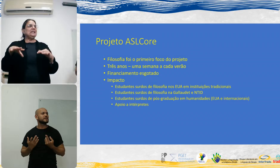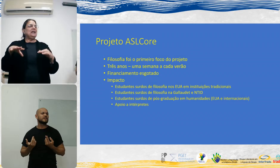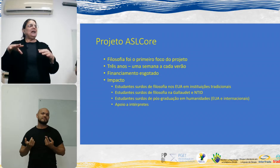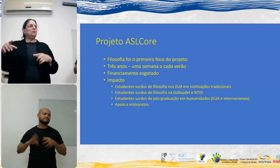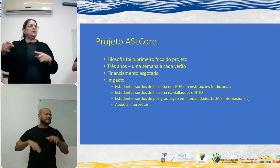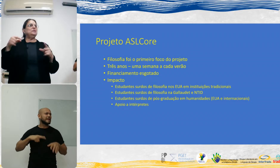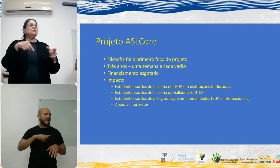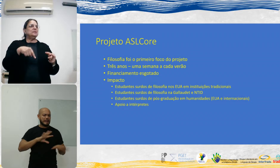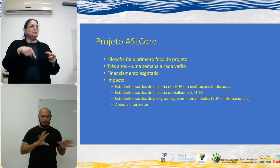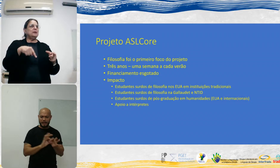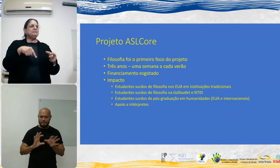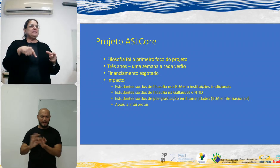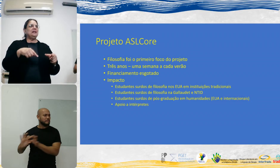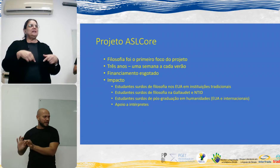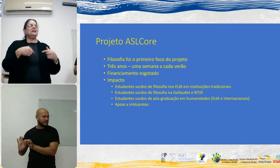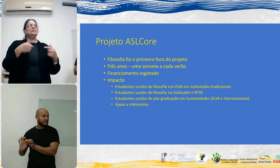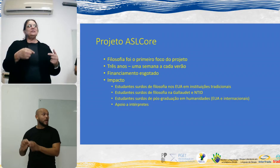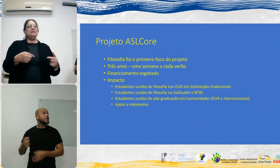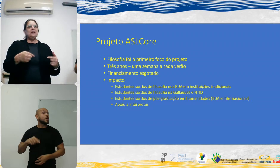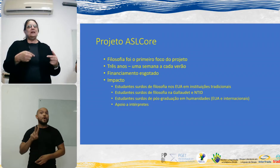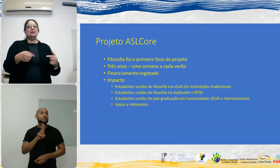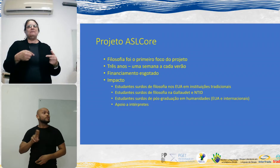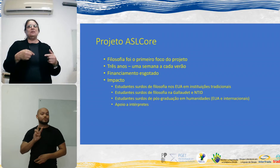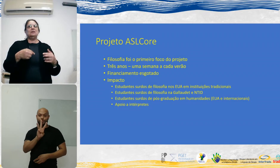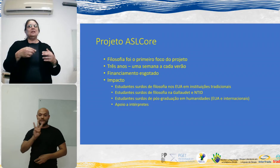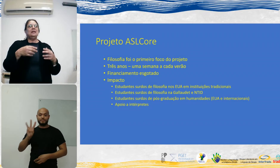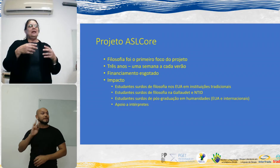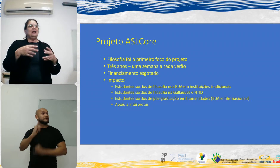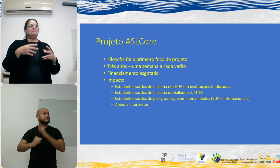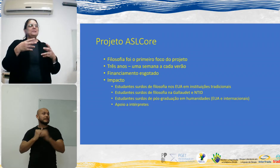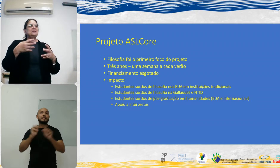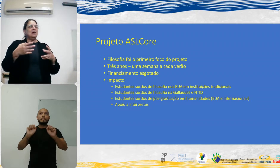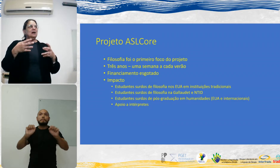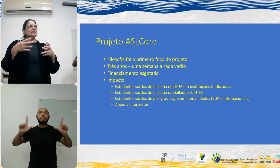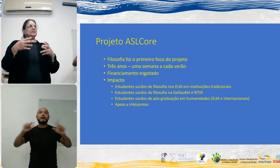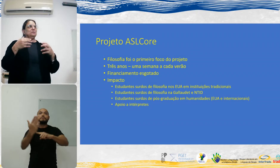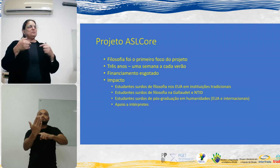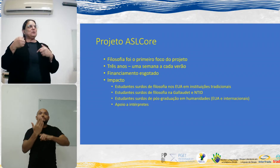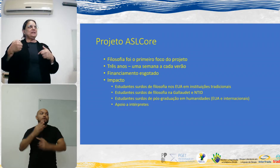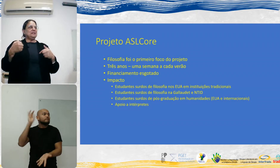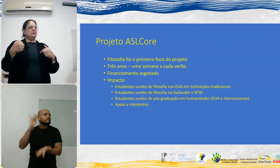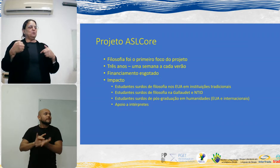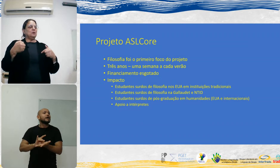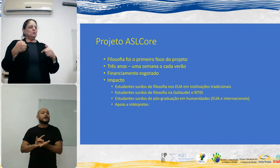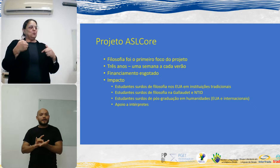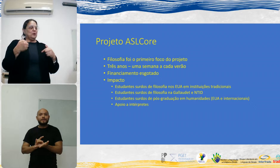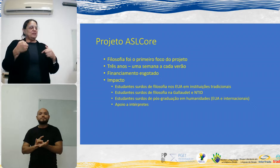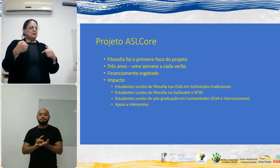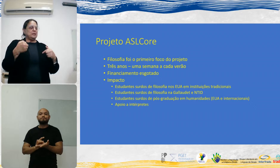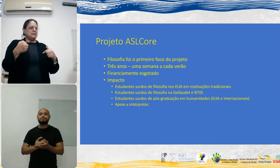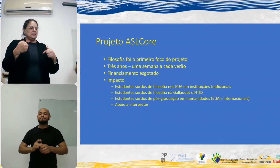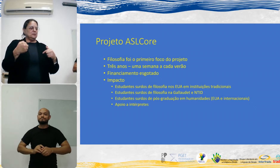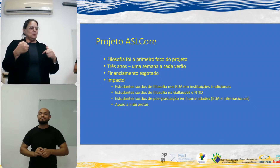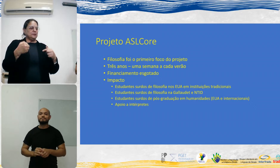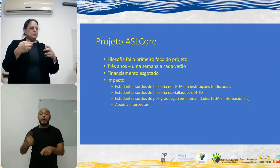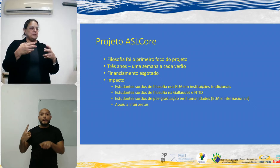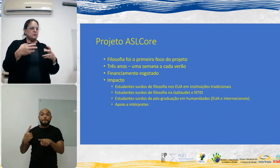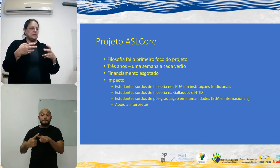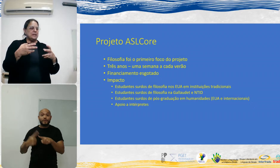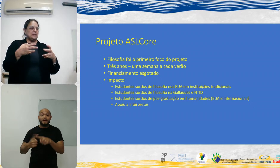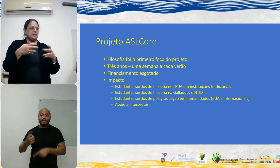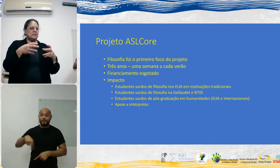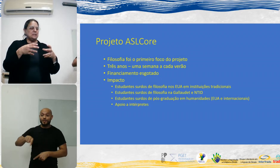connected. And we used the website and it was very helpful. And because, remember I said, one thing we did was